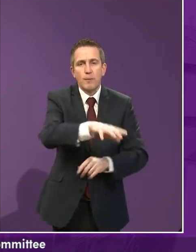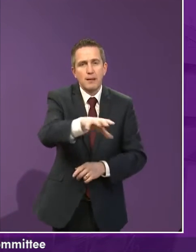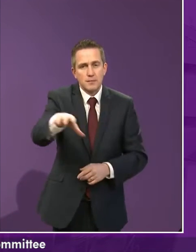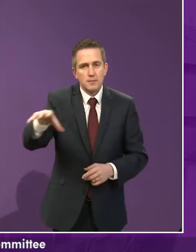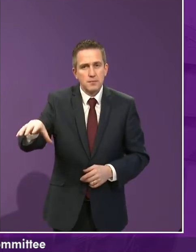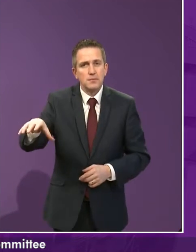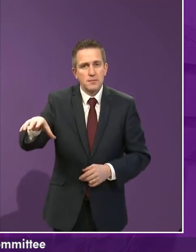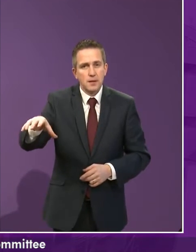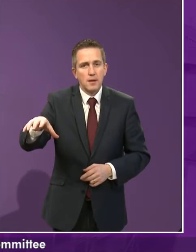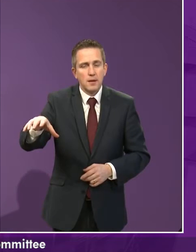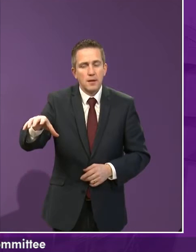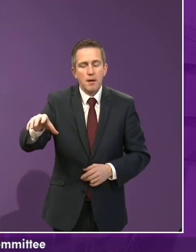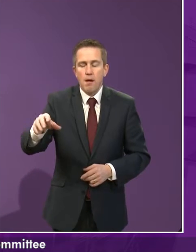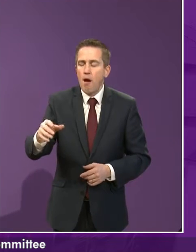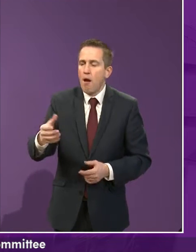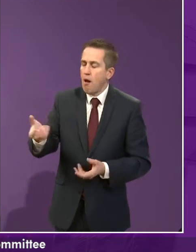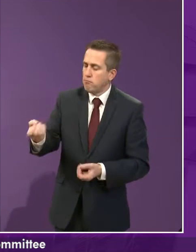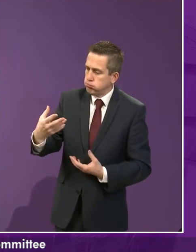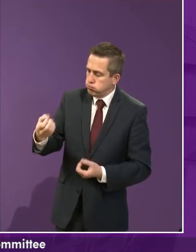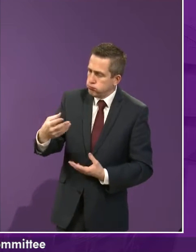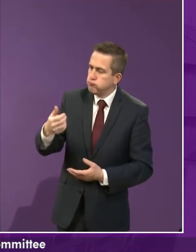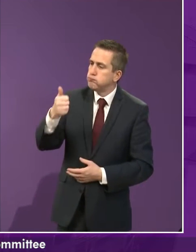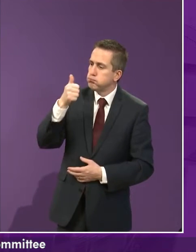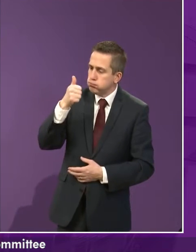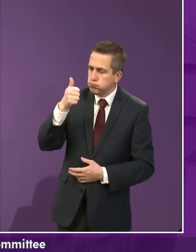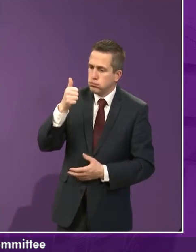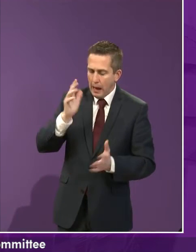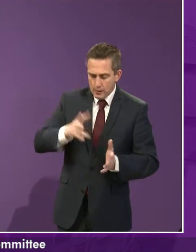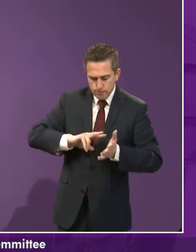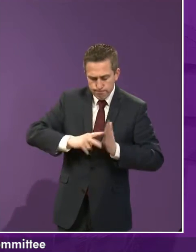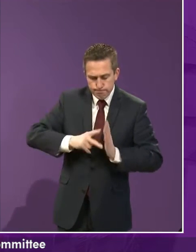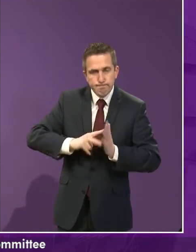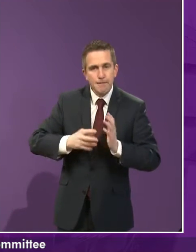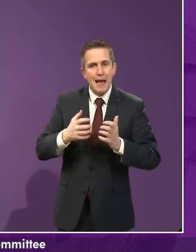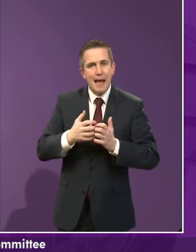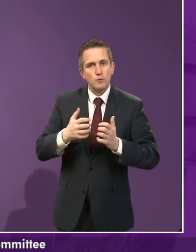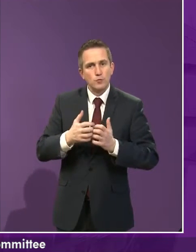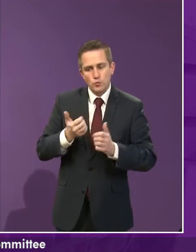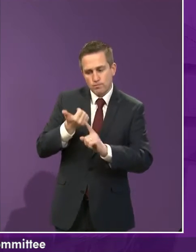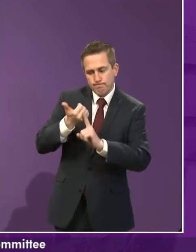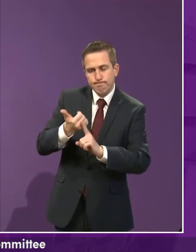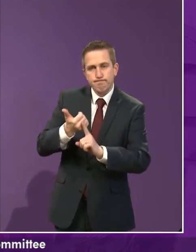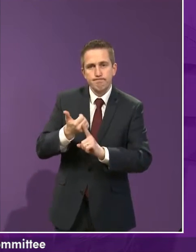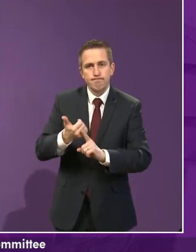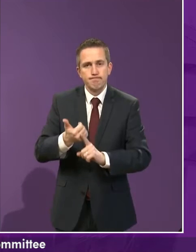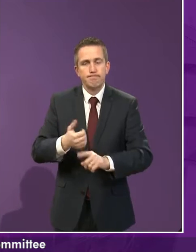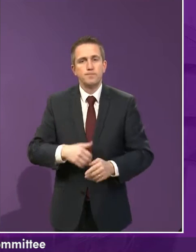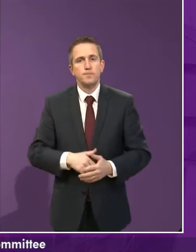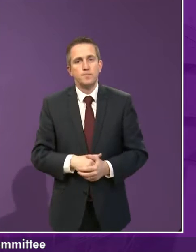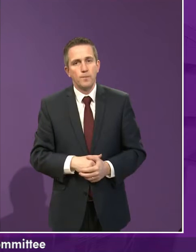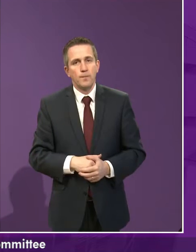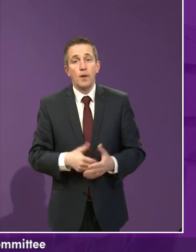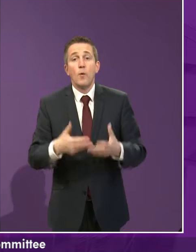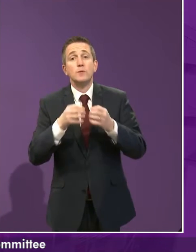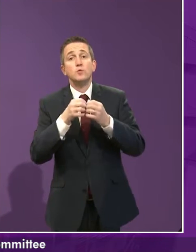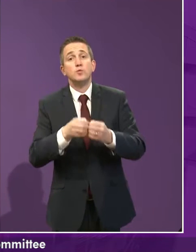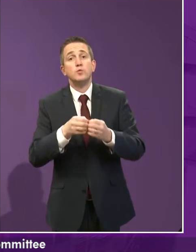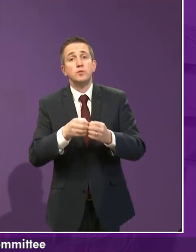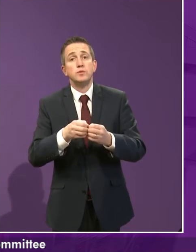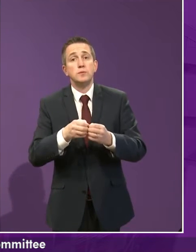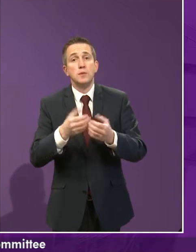in the past, and therefore students are obviously coming in and they're studying a degree